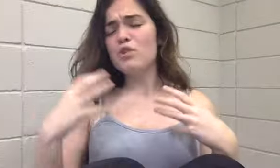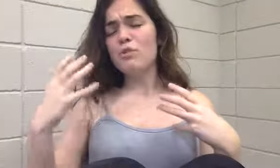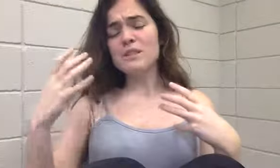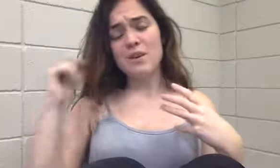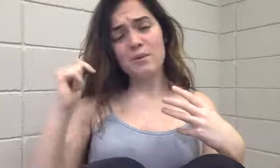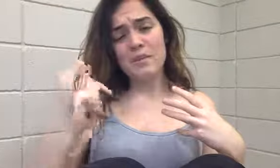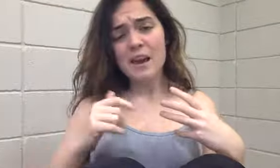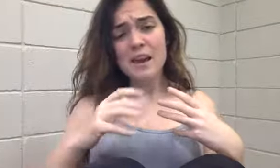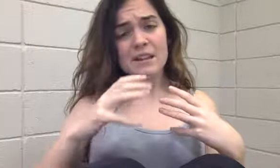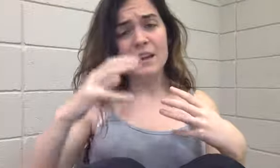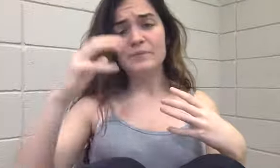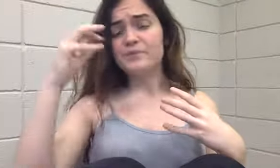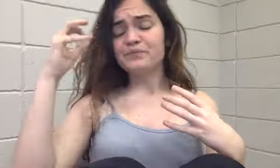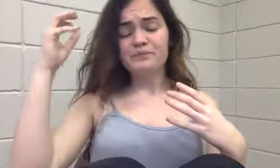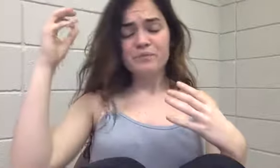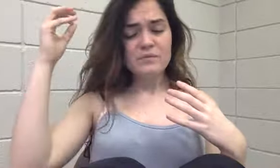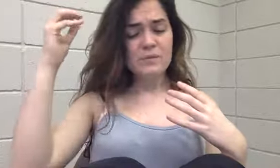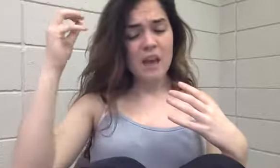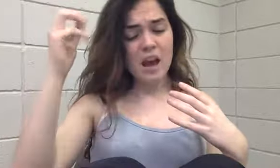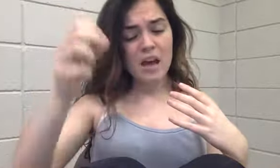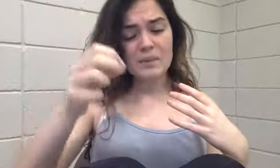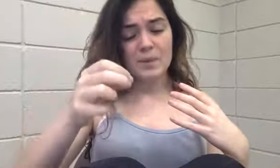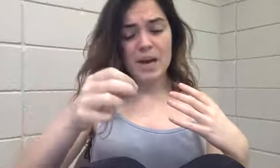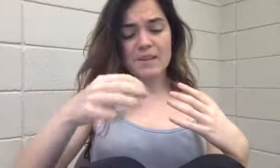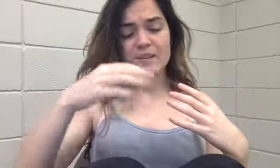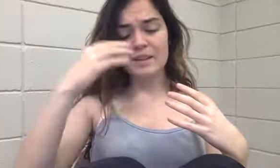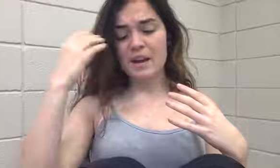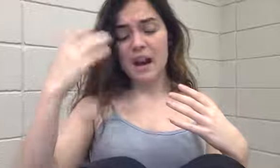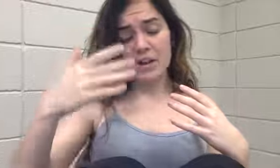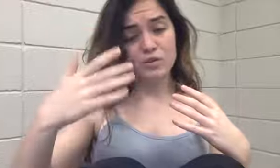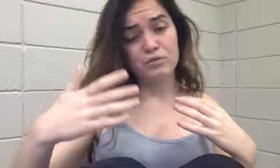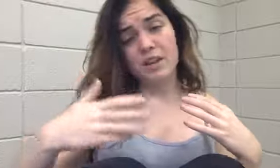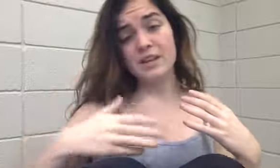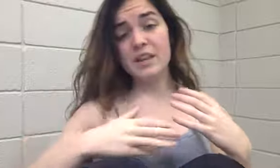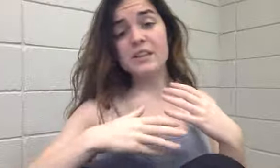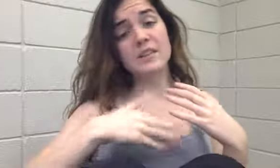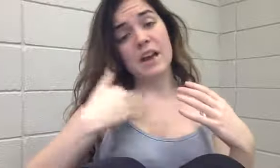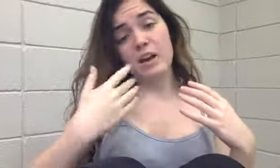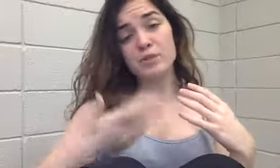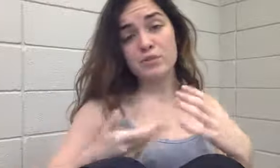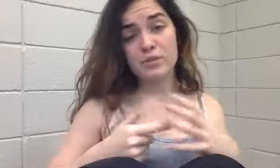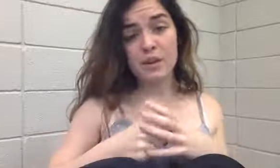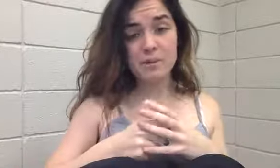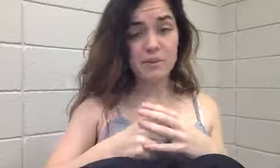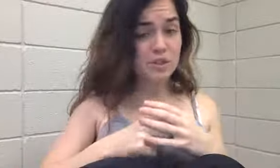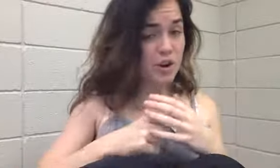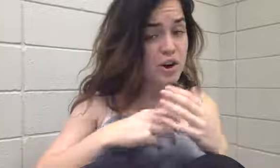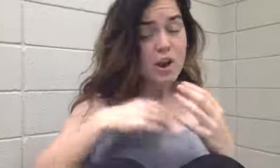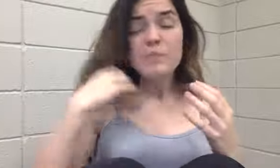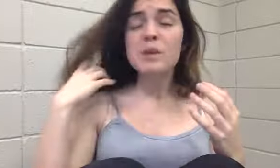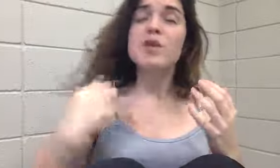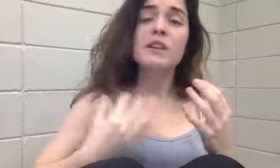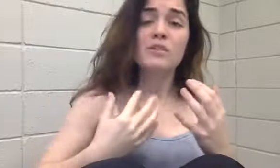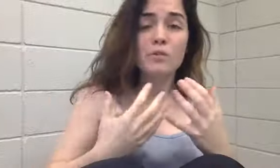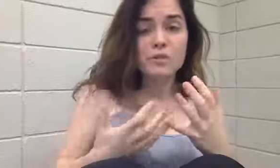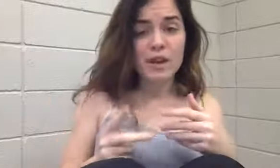tell me that I am the best and that I do great things like I would do for them in return, people that don't do that for me